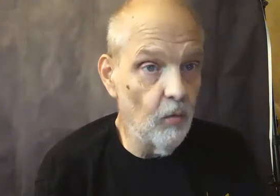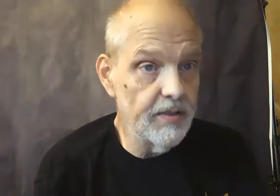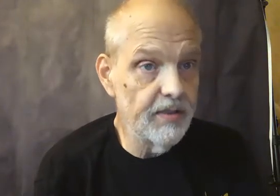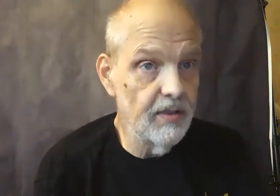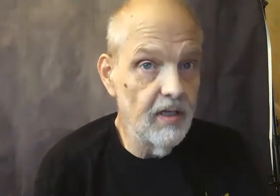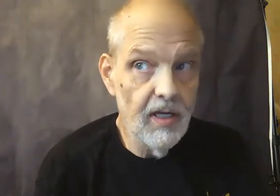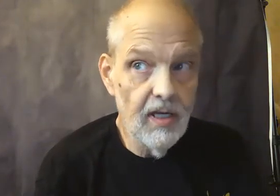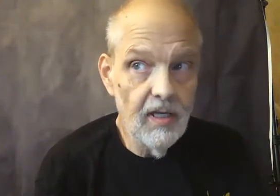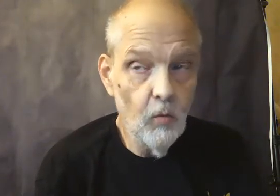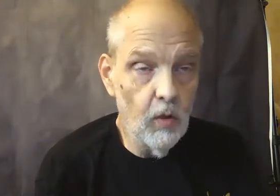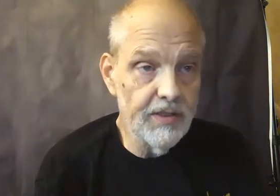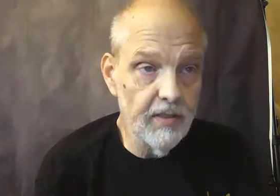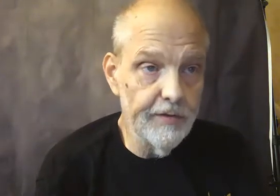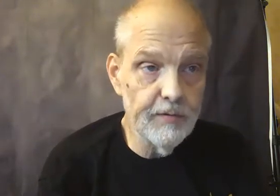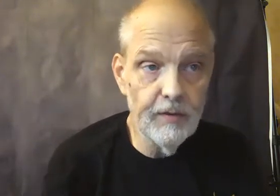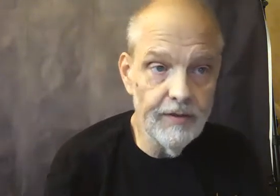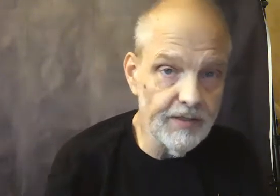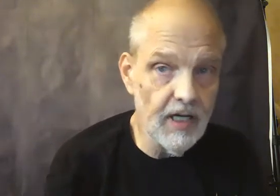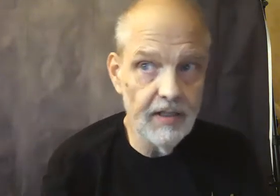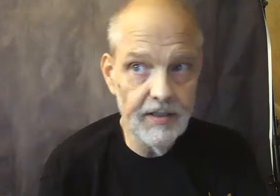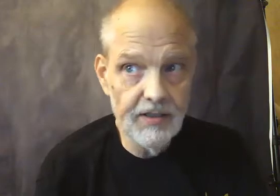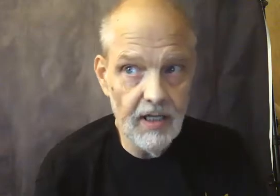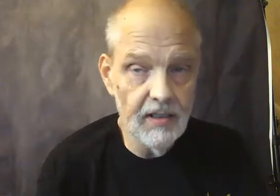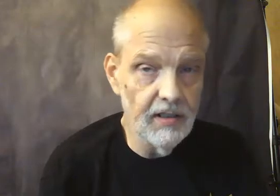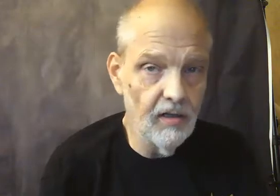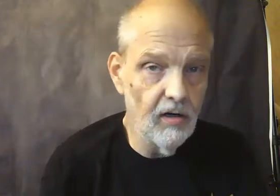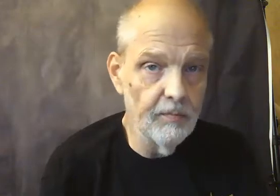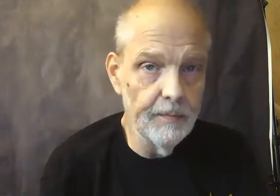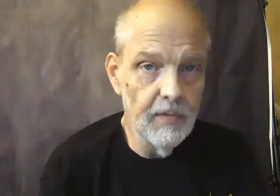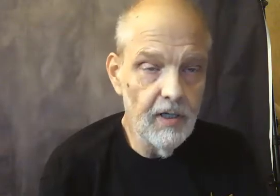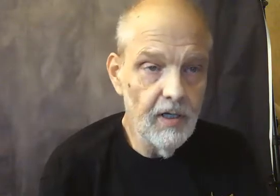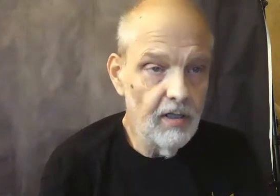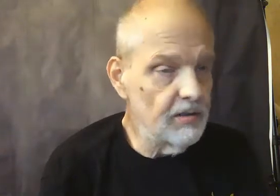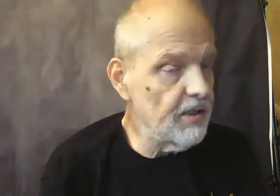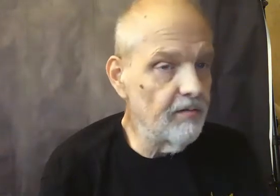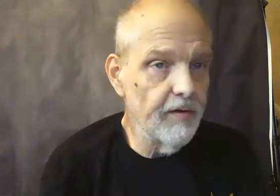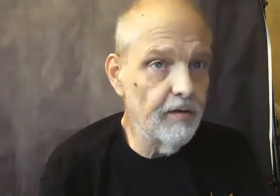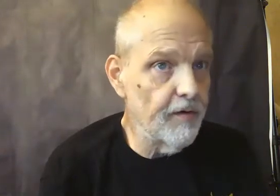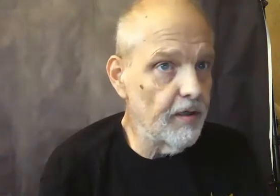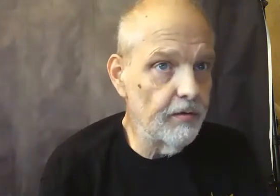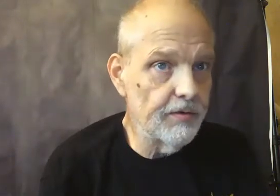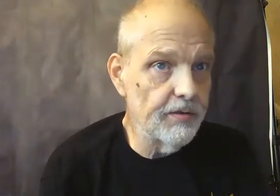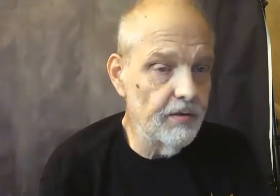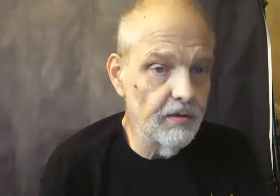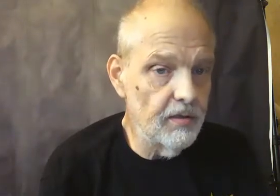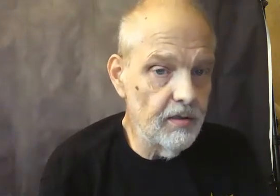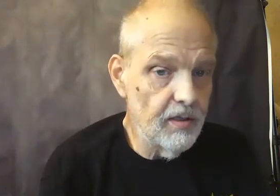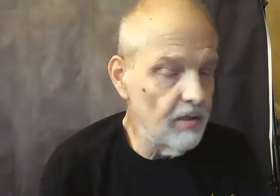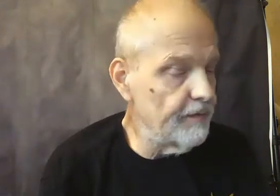what's the difference between this sign and this sign that are signed very, very close or very,